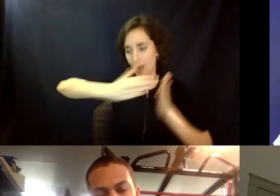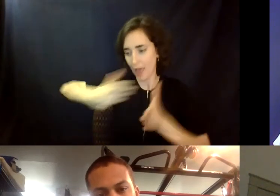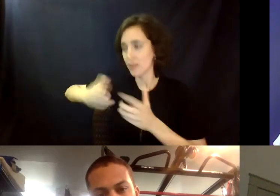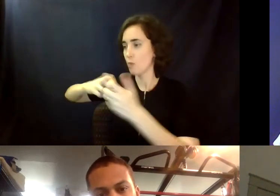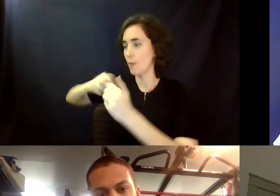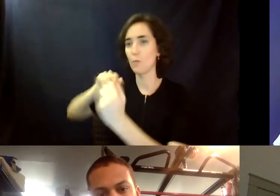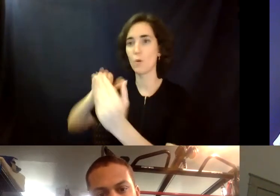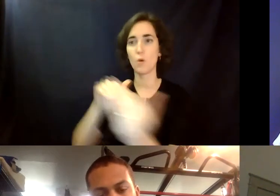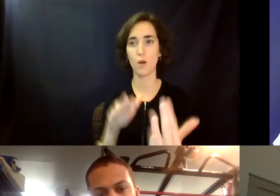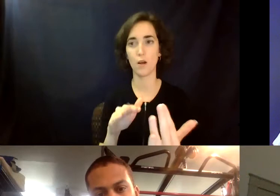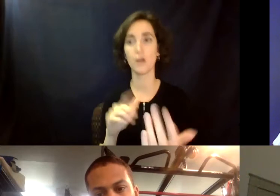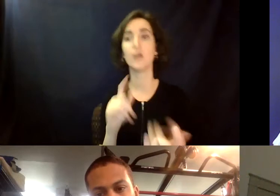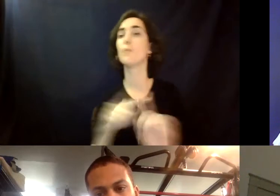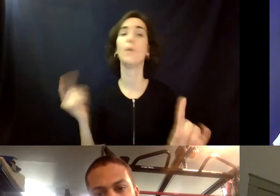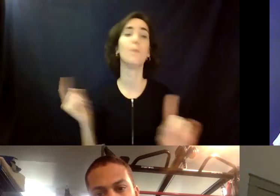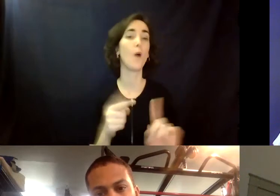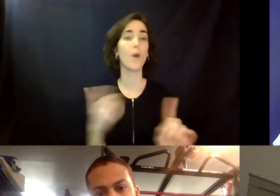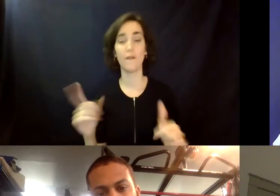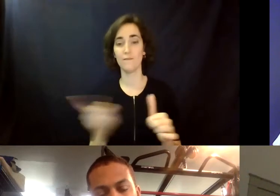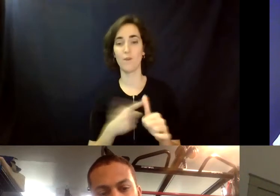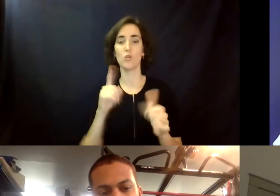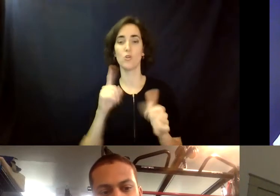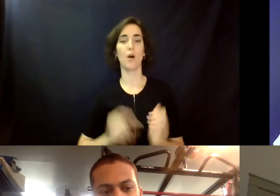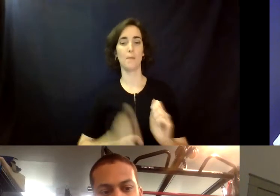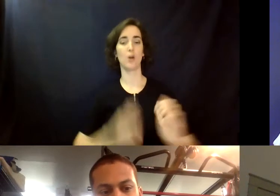it starts again with communication and coordination.